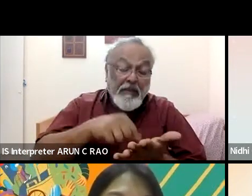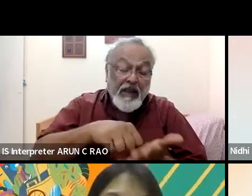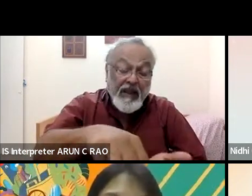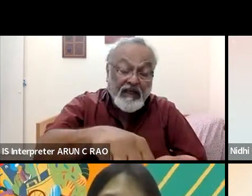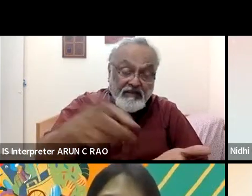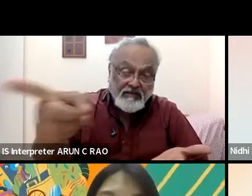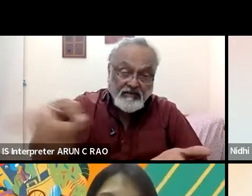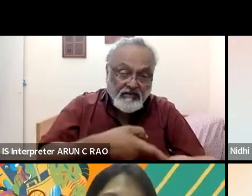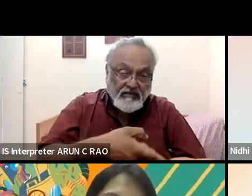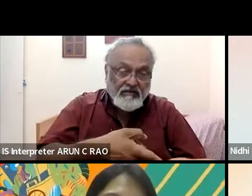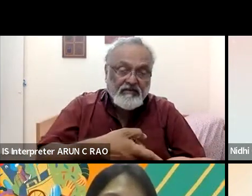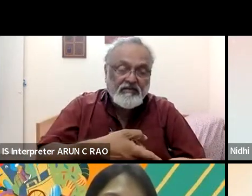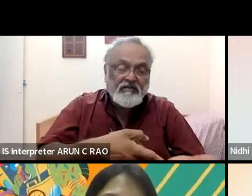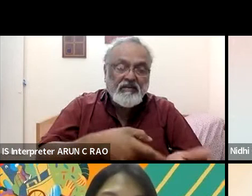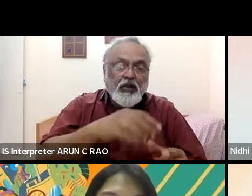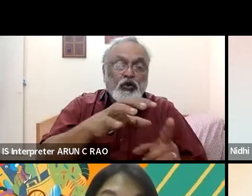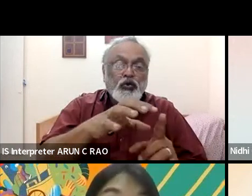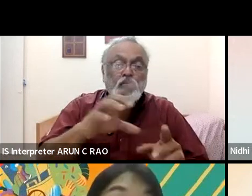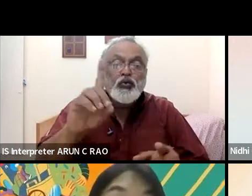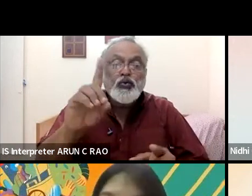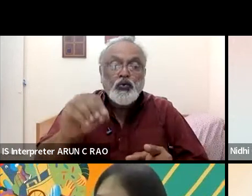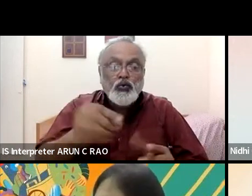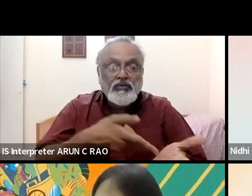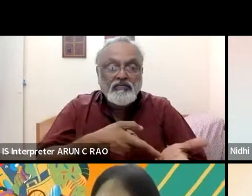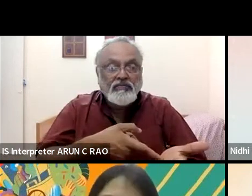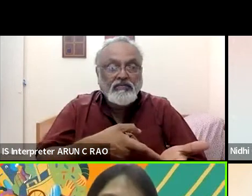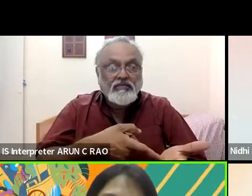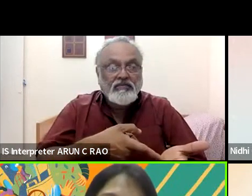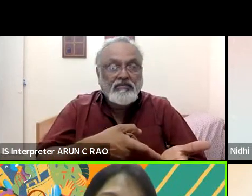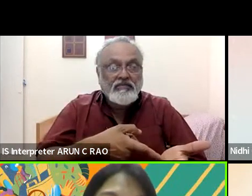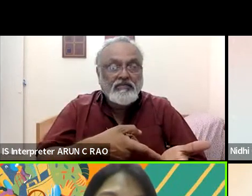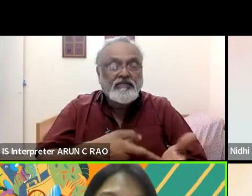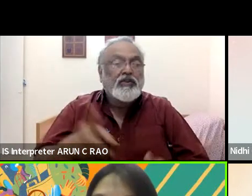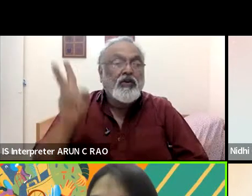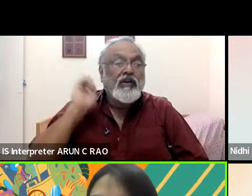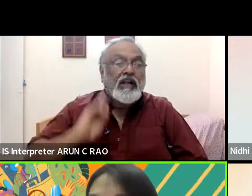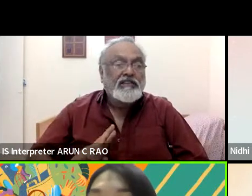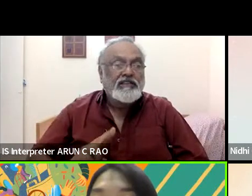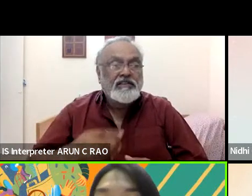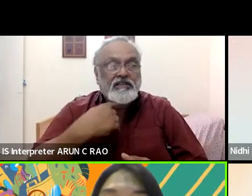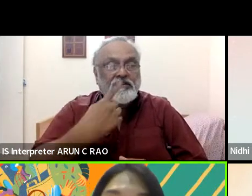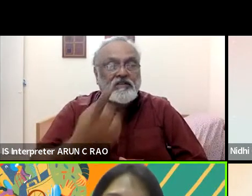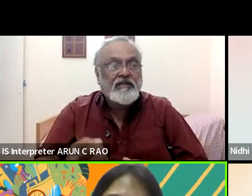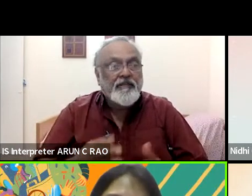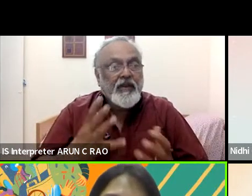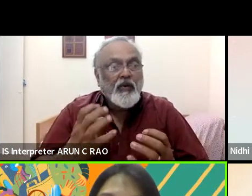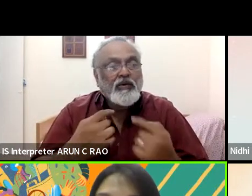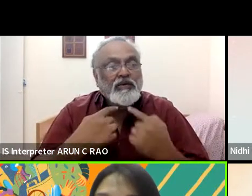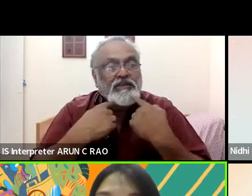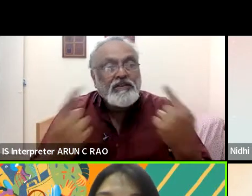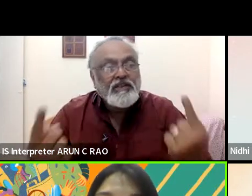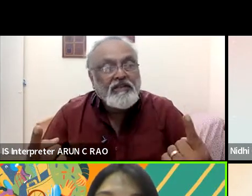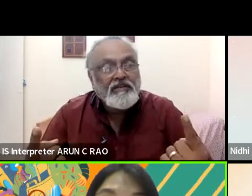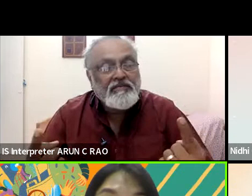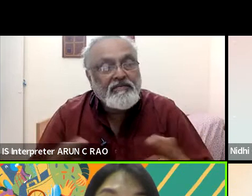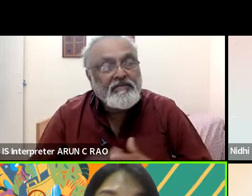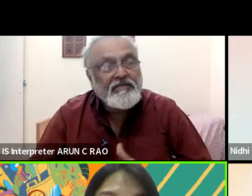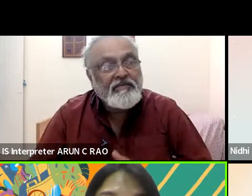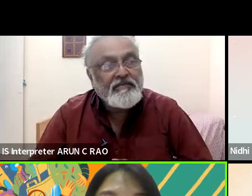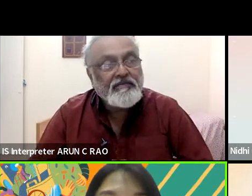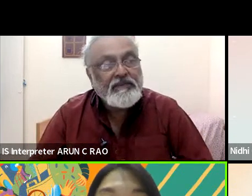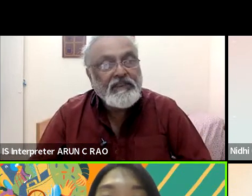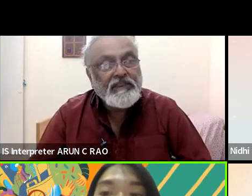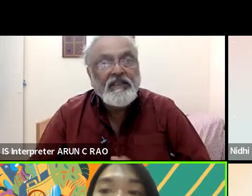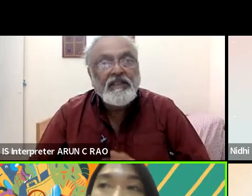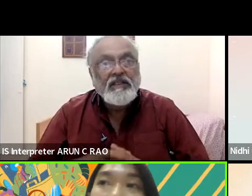Scalable, I like that. I like that. Yeah, Vanessa, yeah. Yeah, I think I just wanted to add our experiences in, working with city